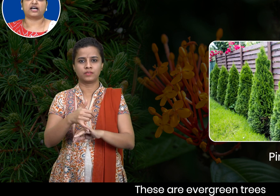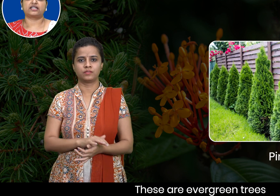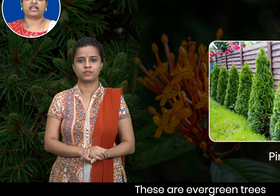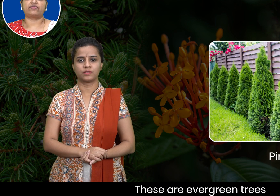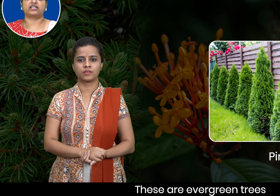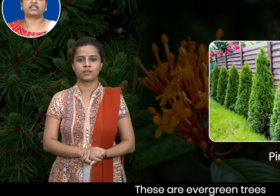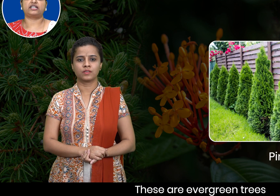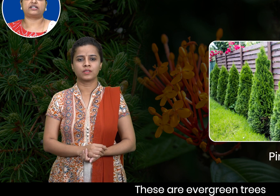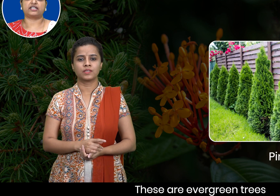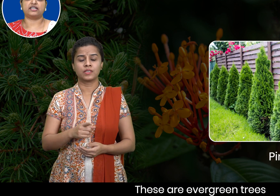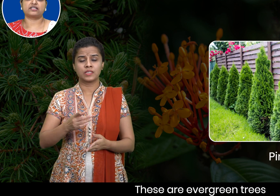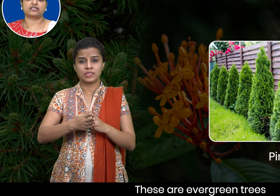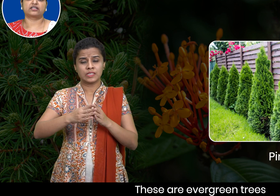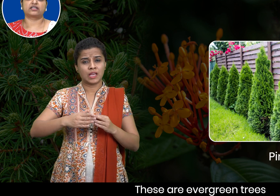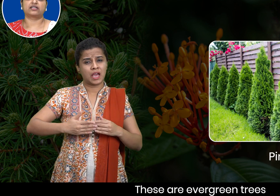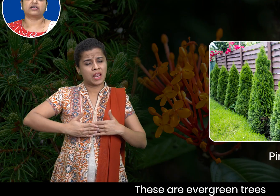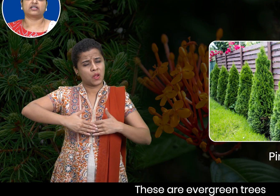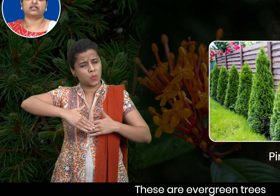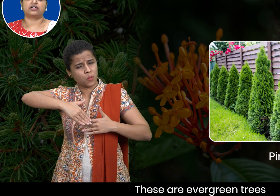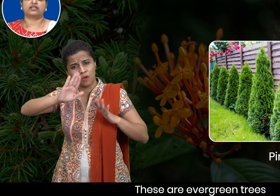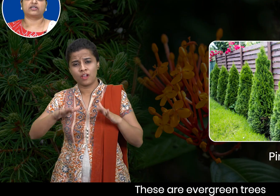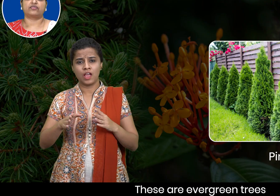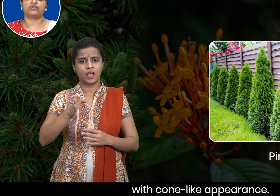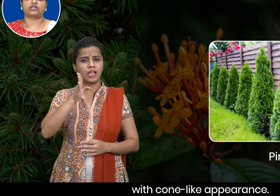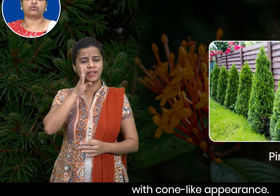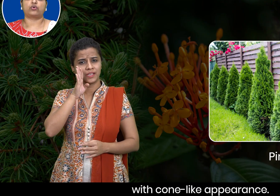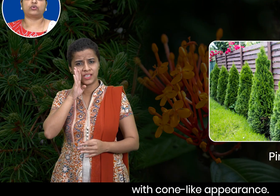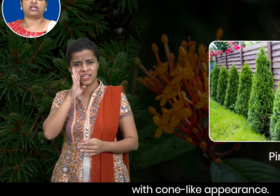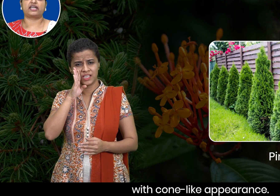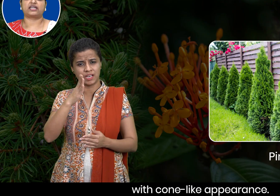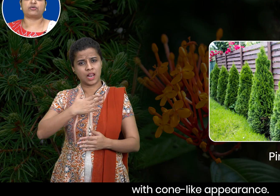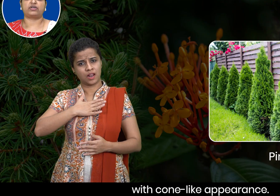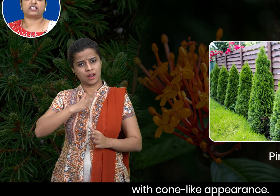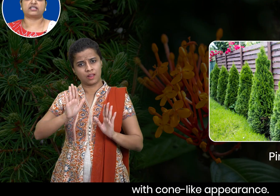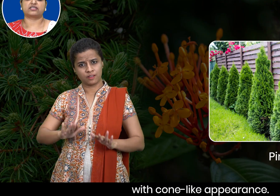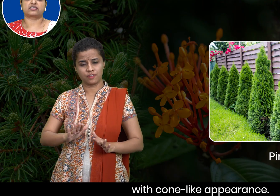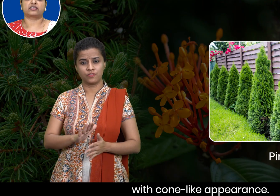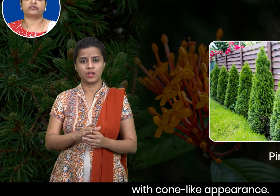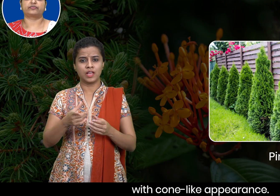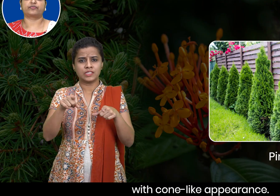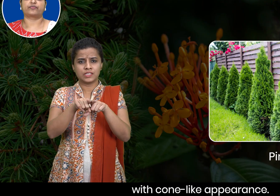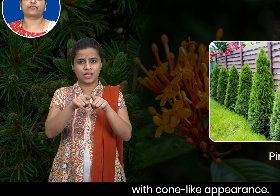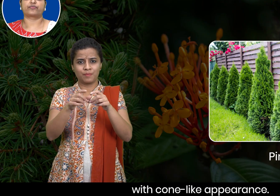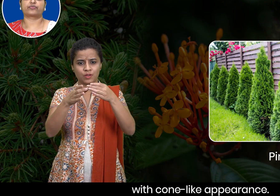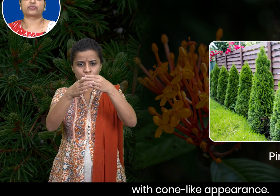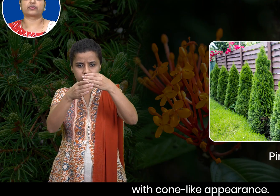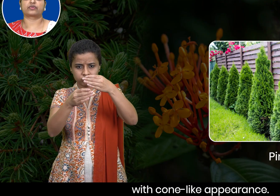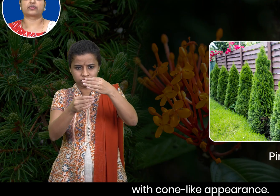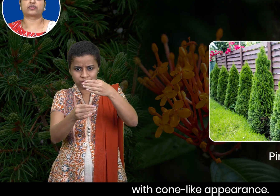These are evergreen trees with cone-like appearance.